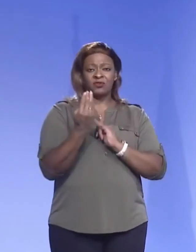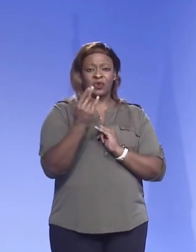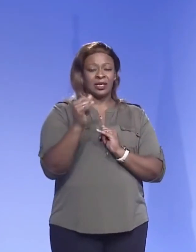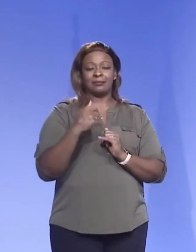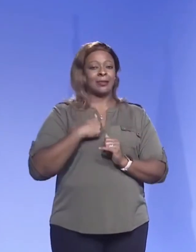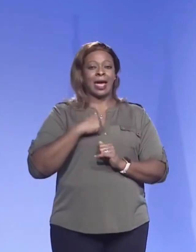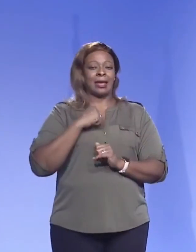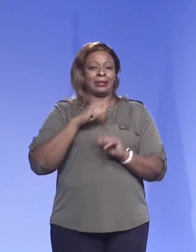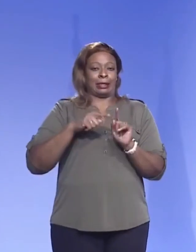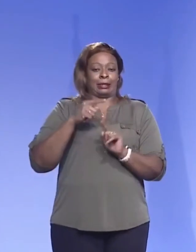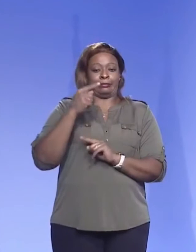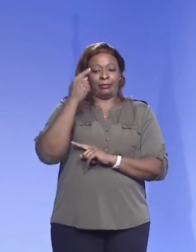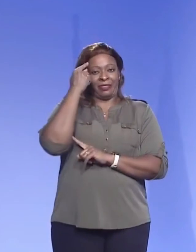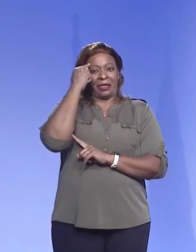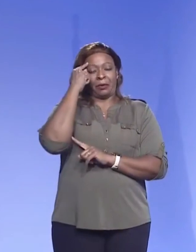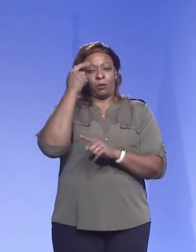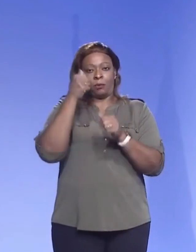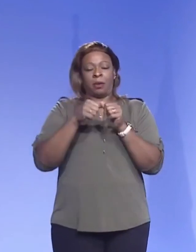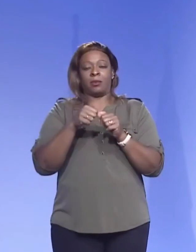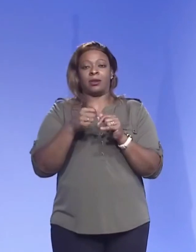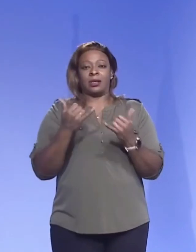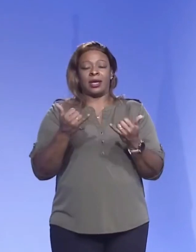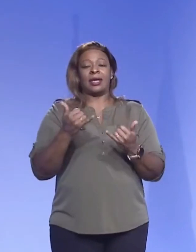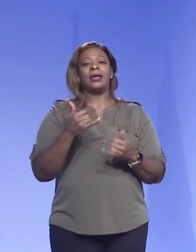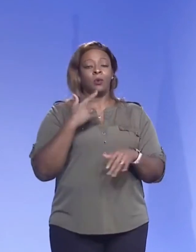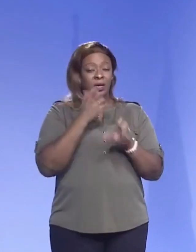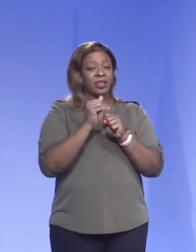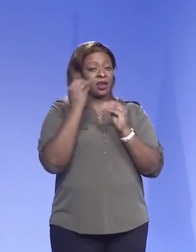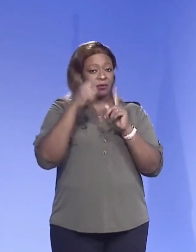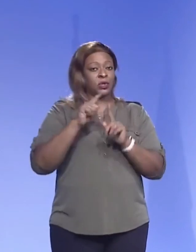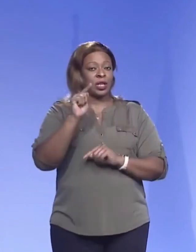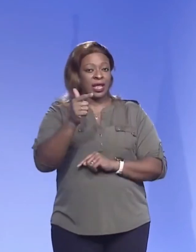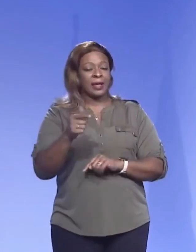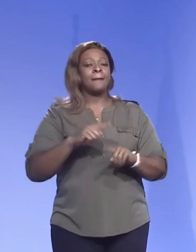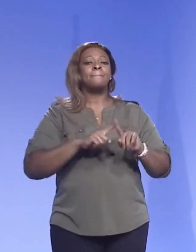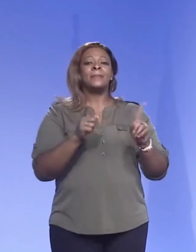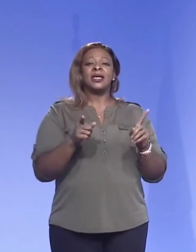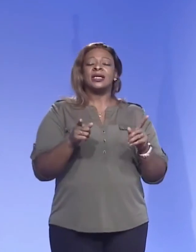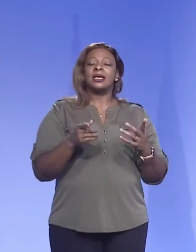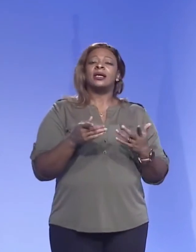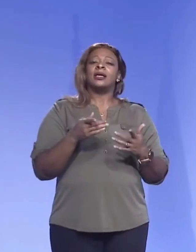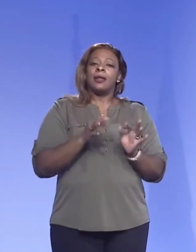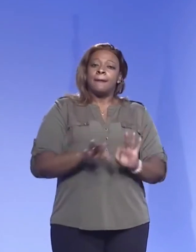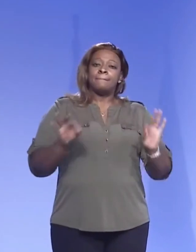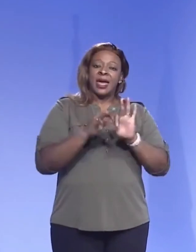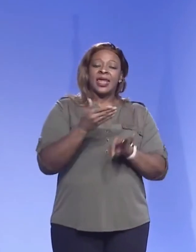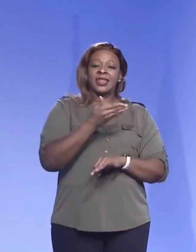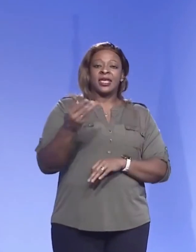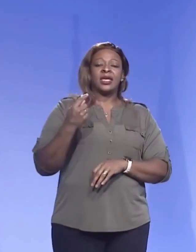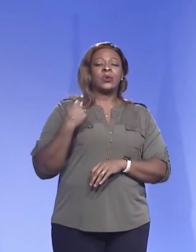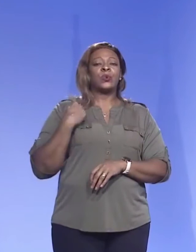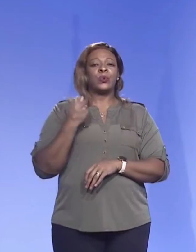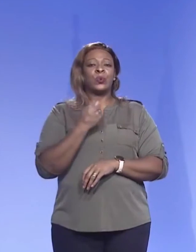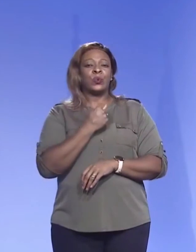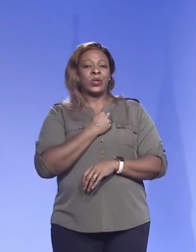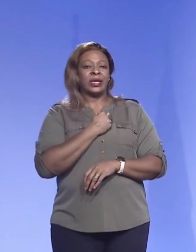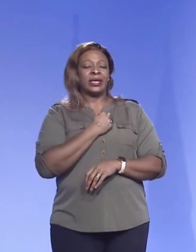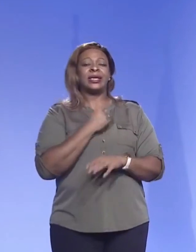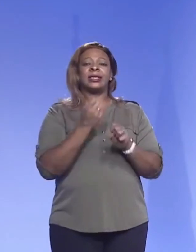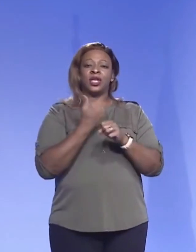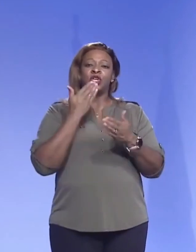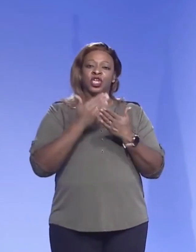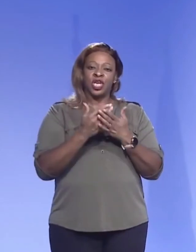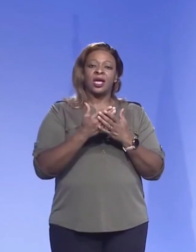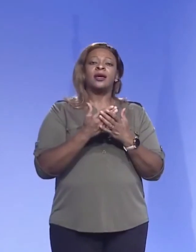on top of my head. We can get it if it's necessary. But the main thing is that we are getting a good flow